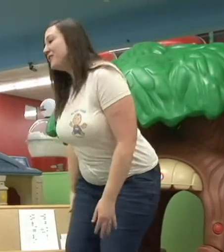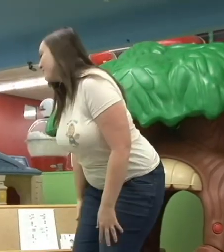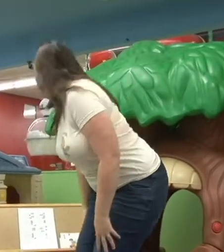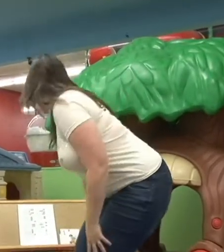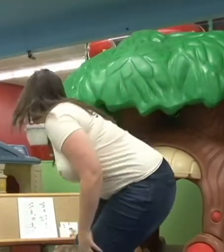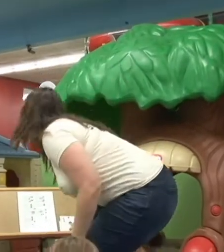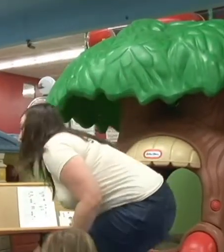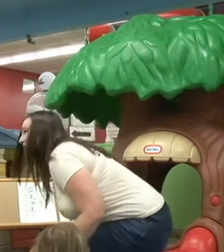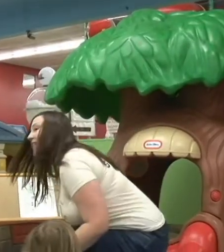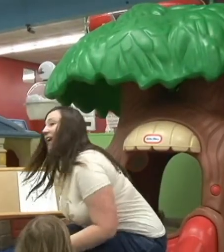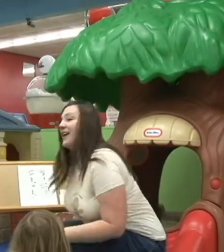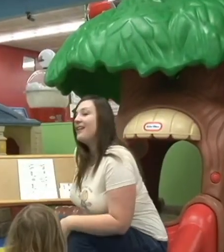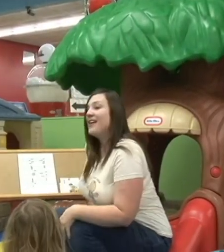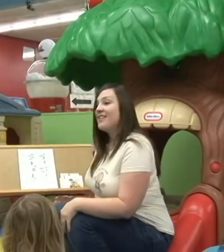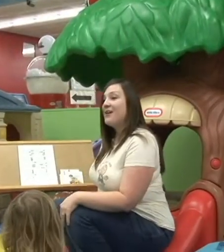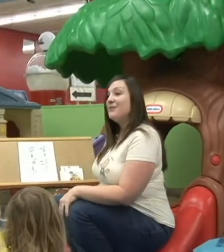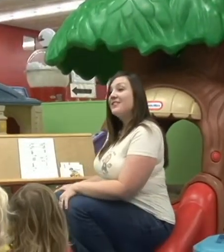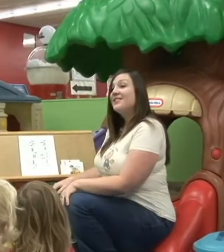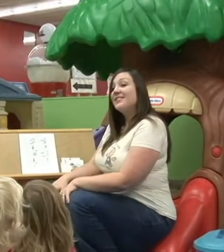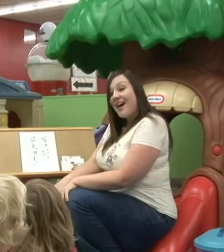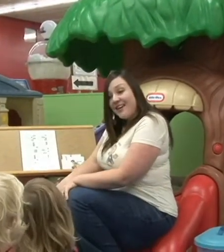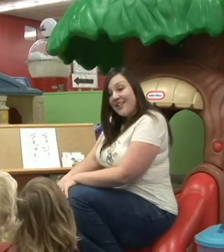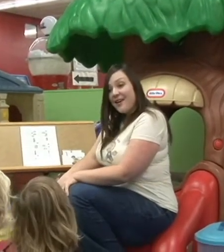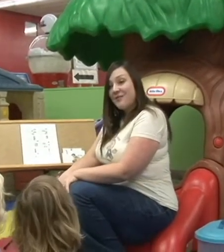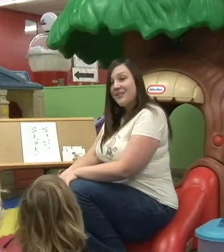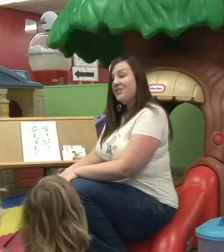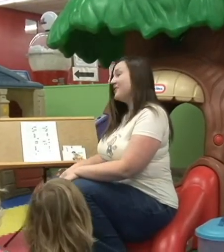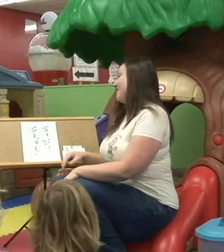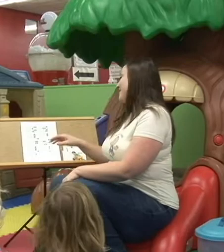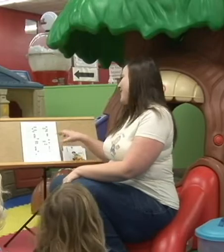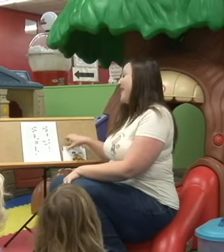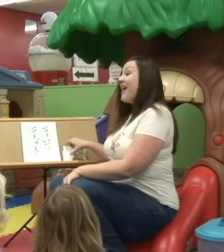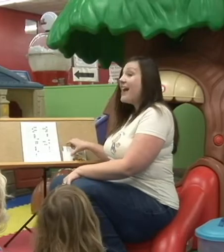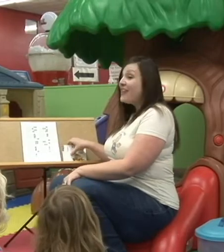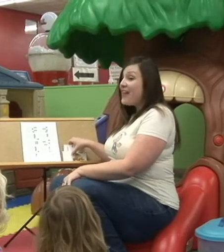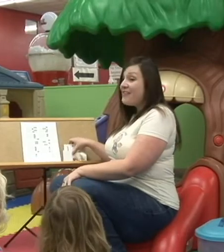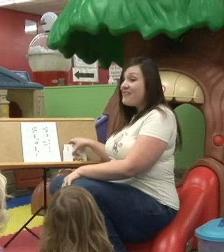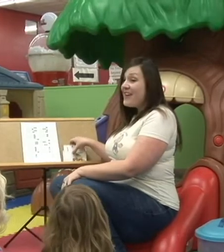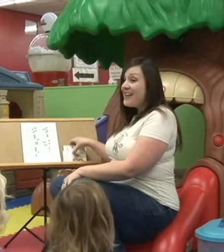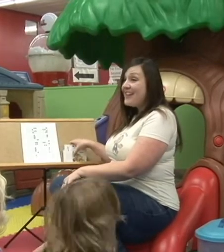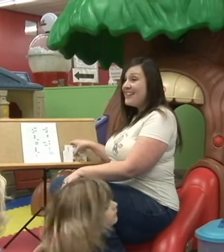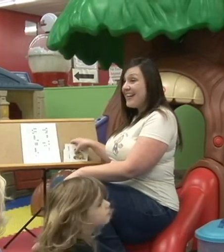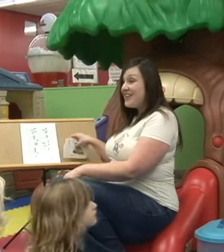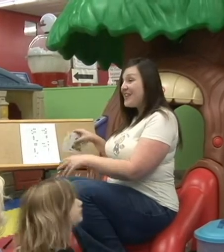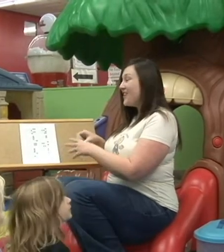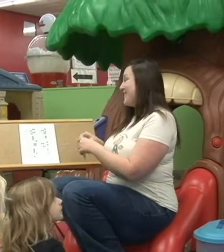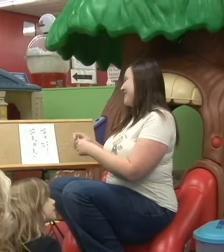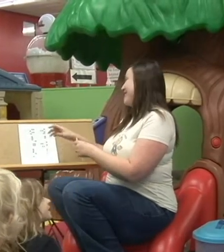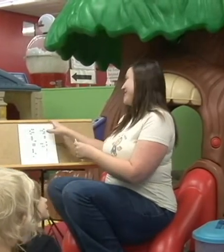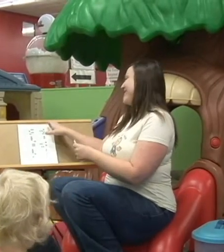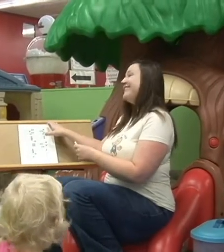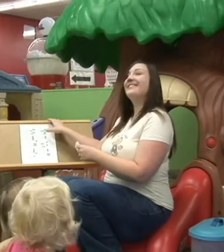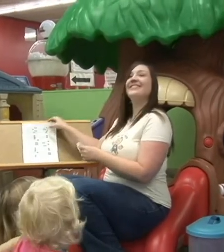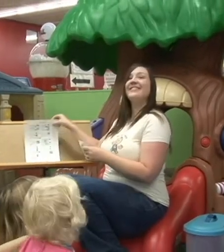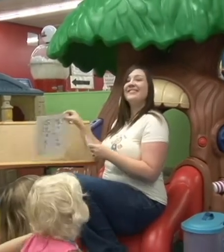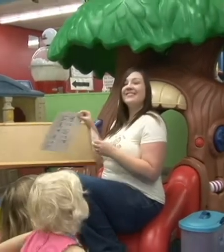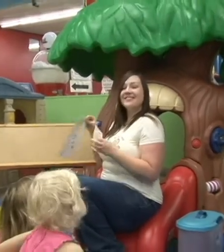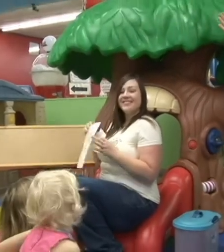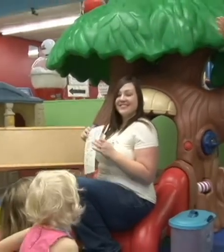learn a different way to communicate, and that was sign language. A lot of fun. Thank you. Thank you. Let's give her a round of applause